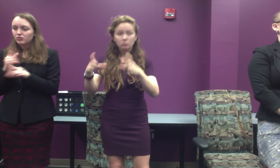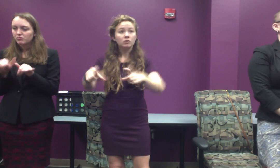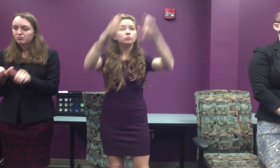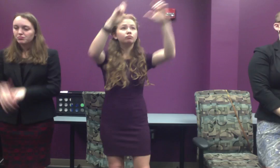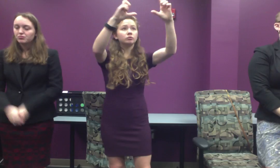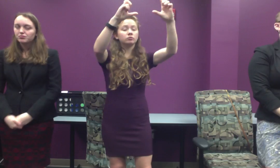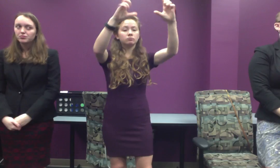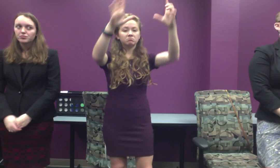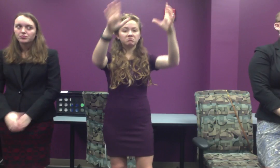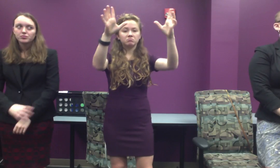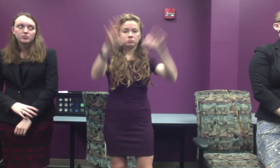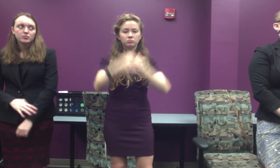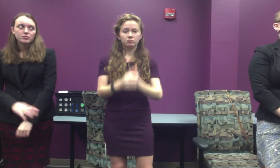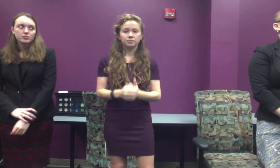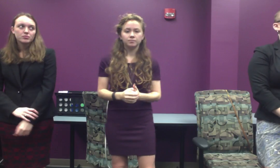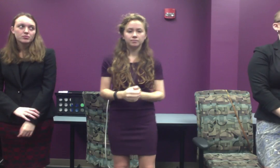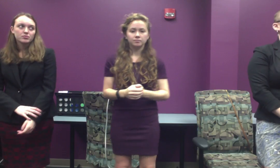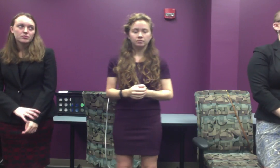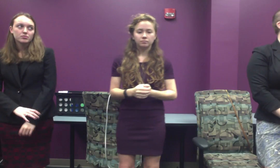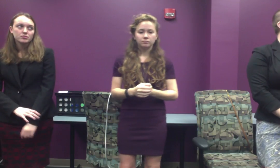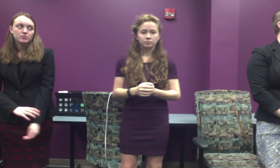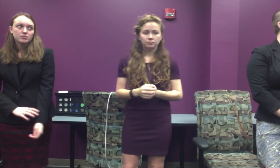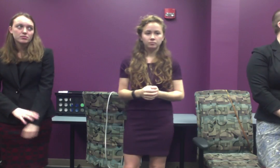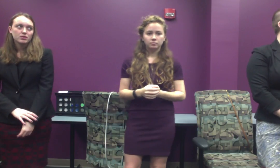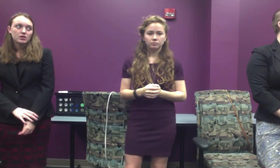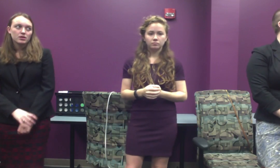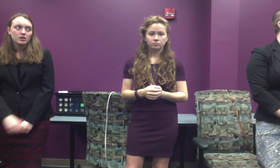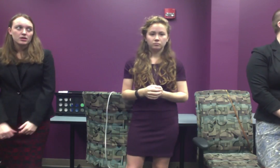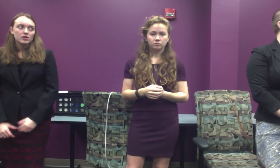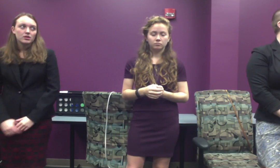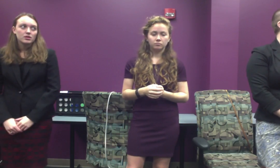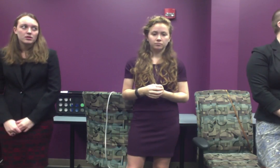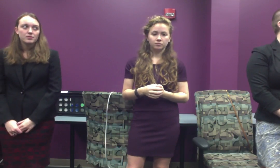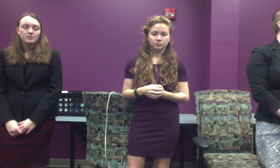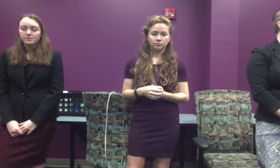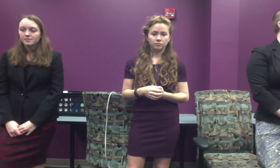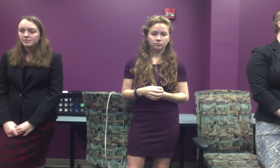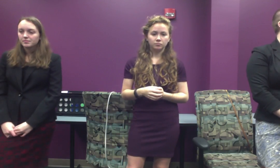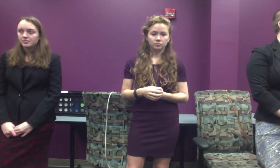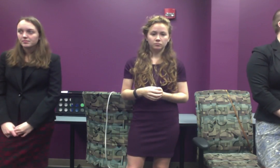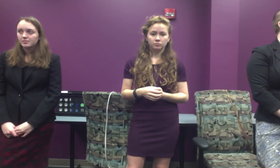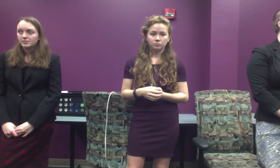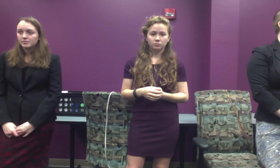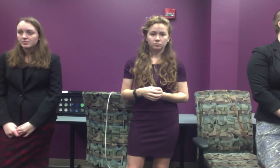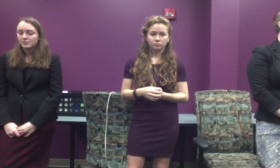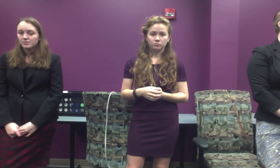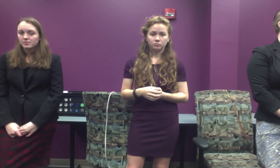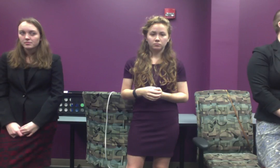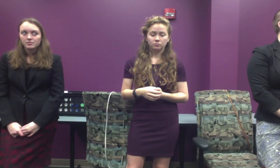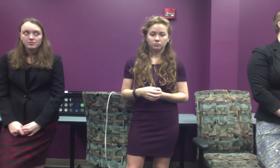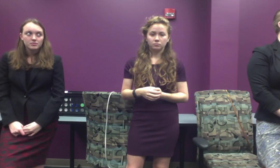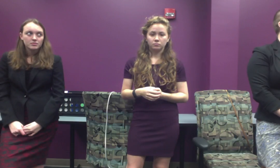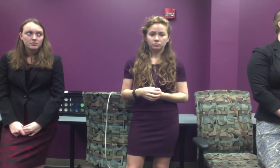Then they take tape called line tape, which is a little black line, and it outlines each photo so that it'll make